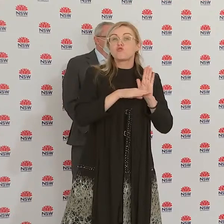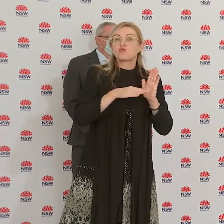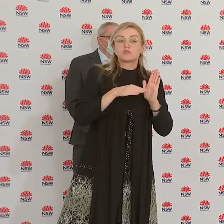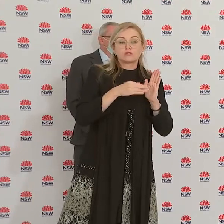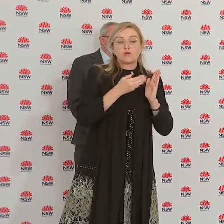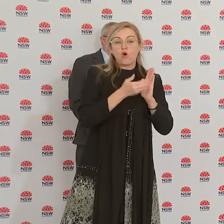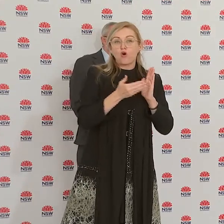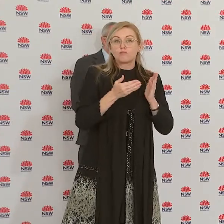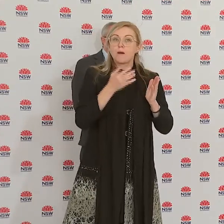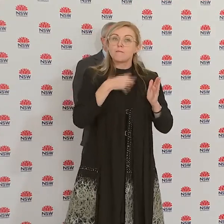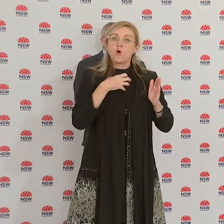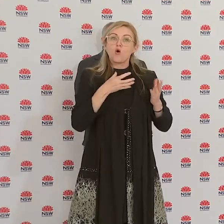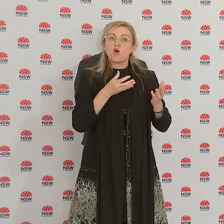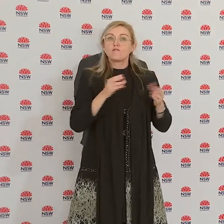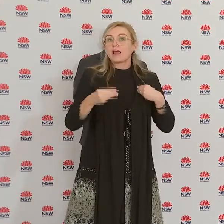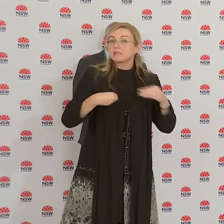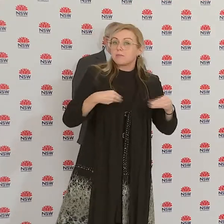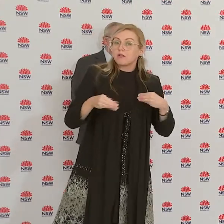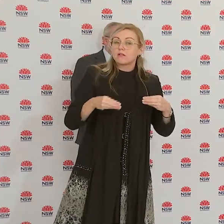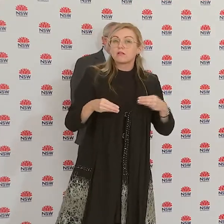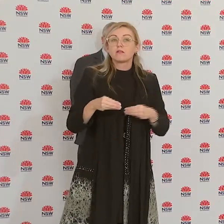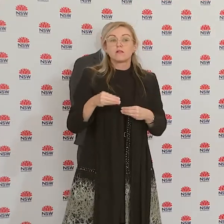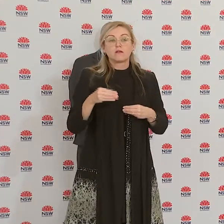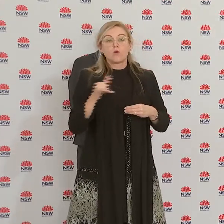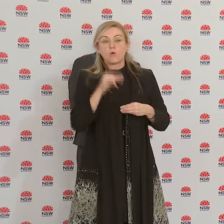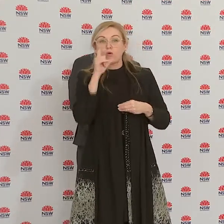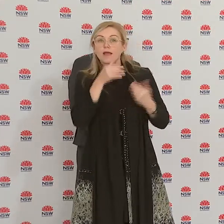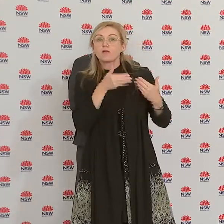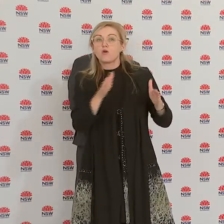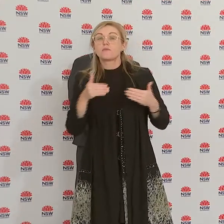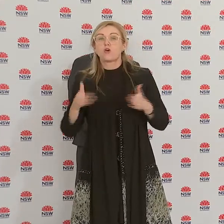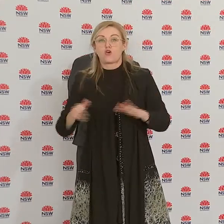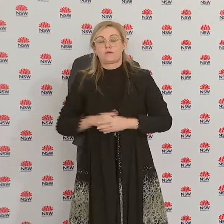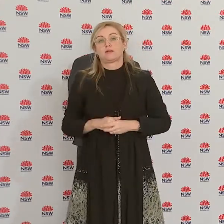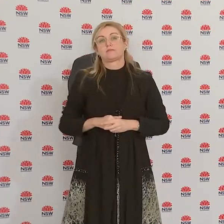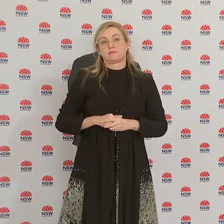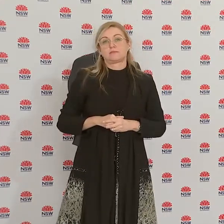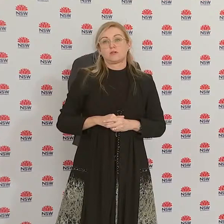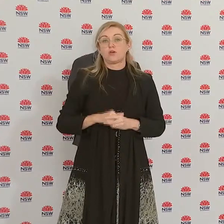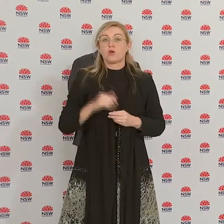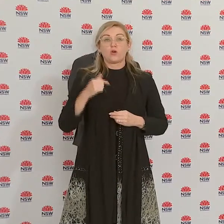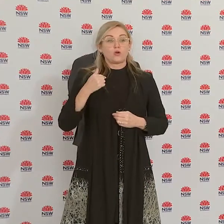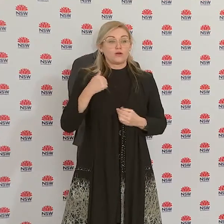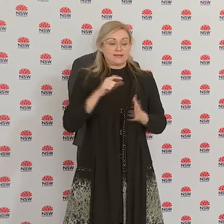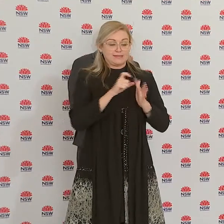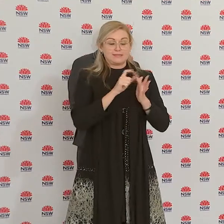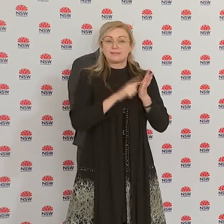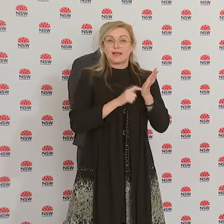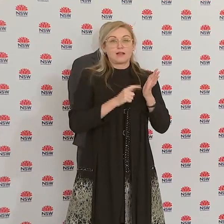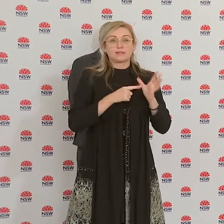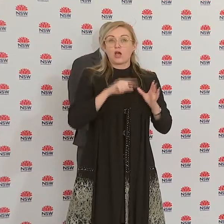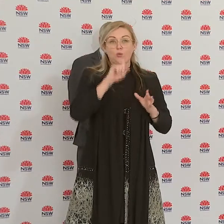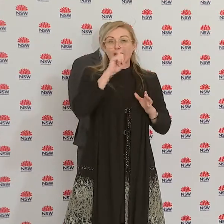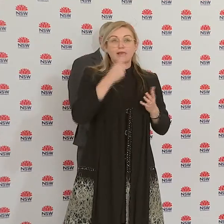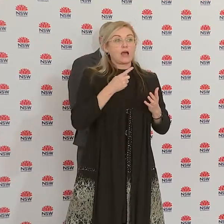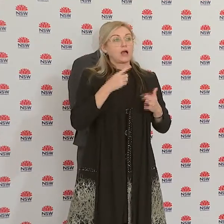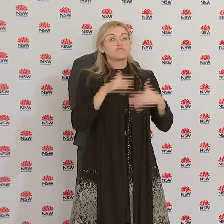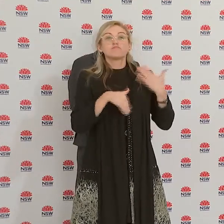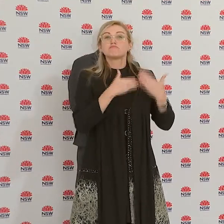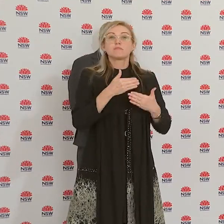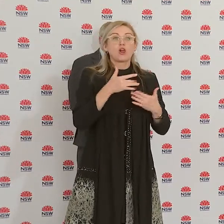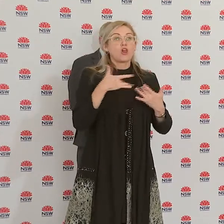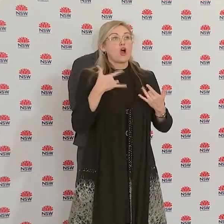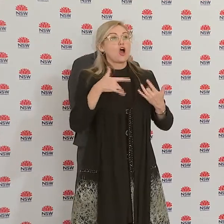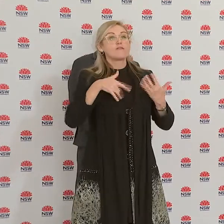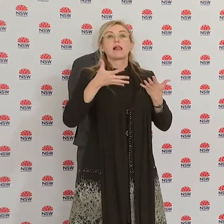lockdown and restrictions are important to manage COVID, but you can't live with COVID, the Delta strain, you can't live with the Delta strain